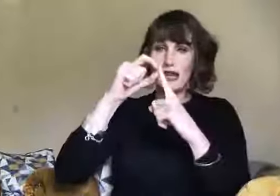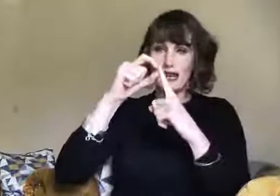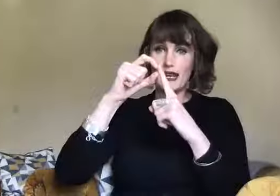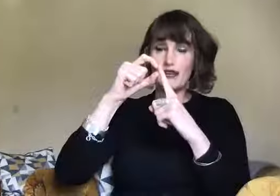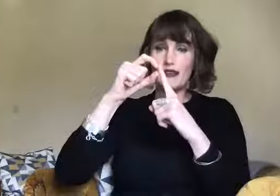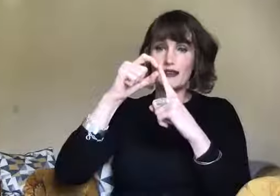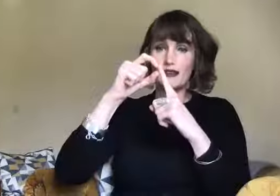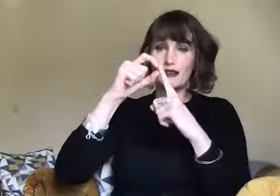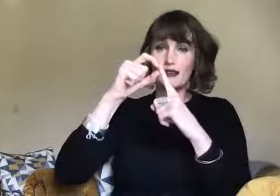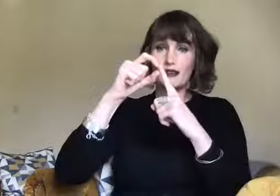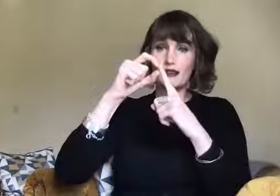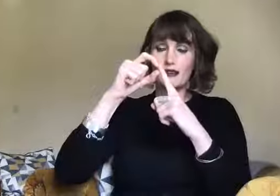P,